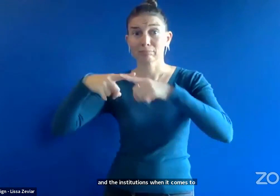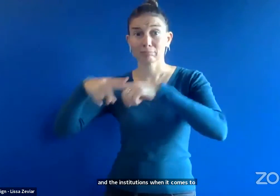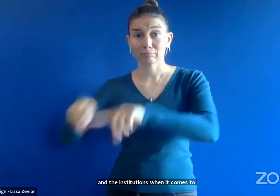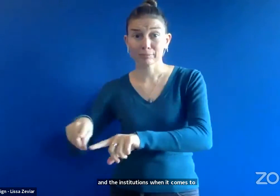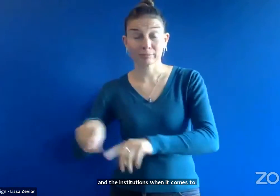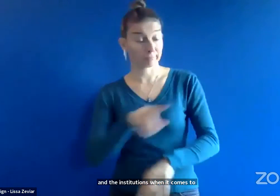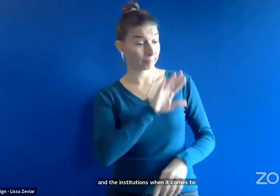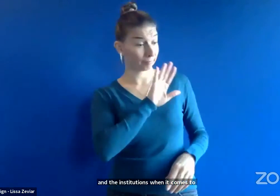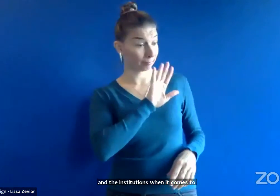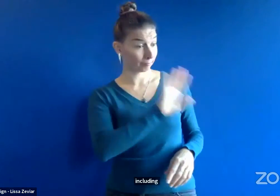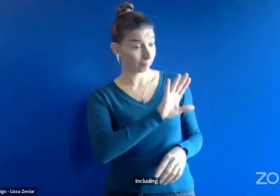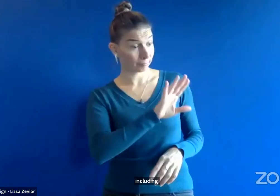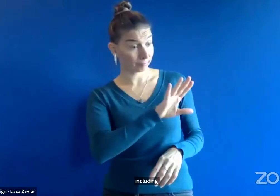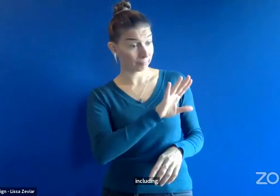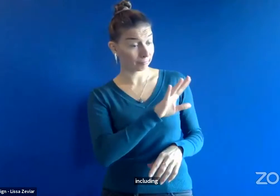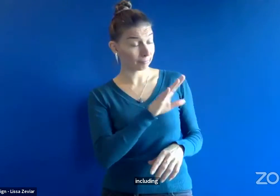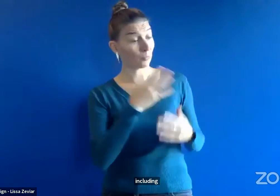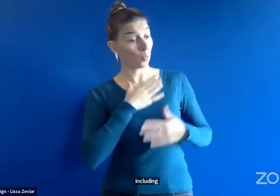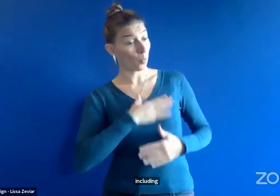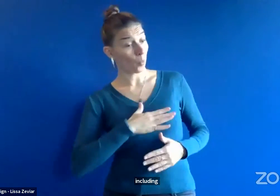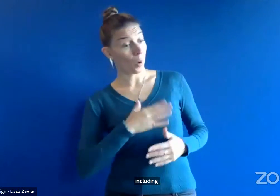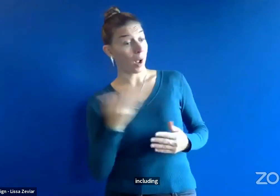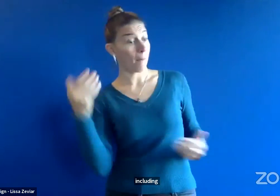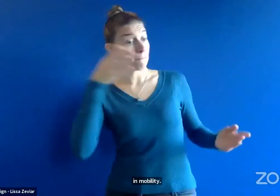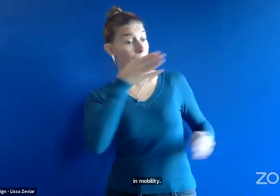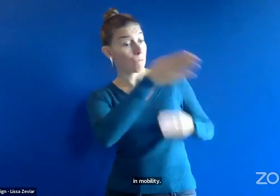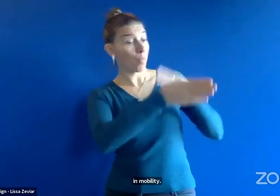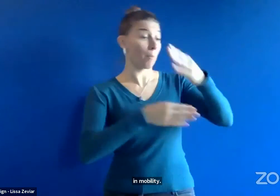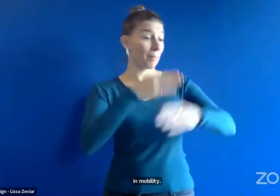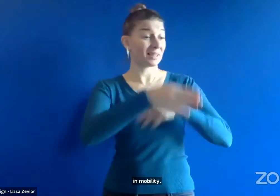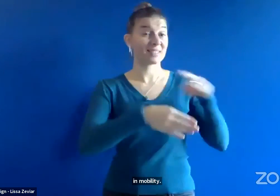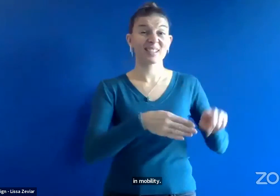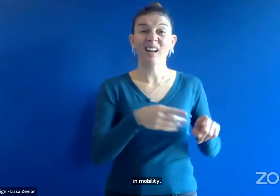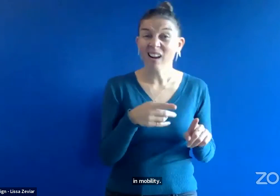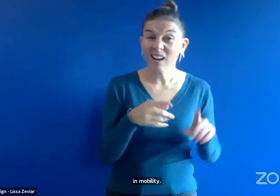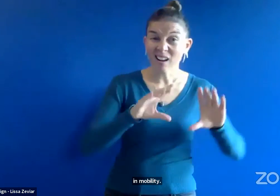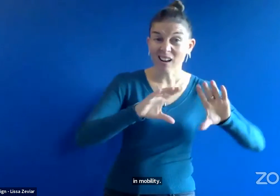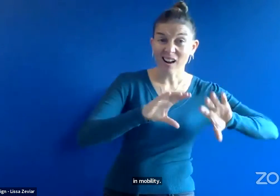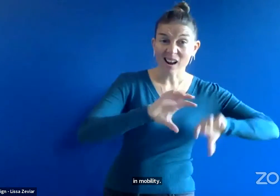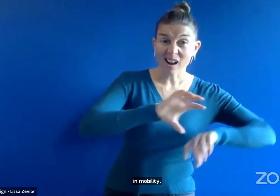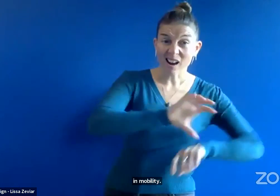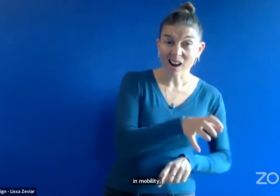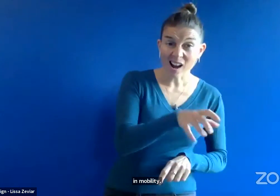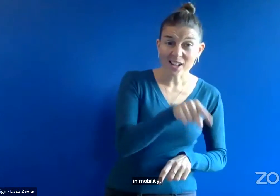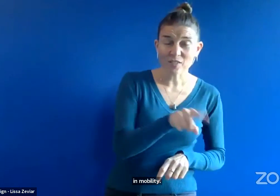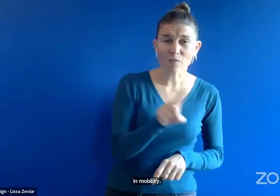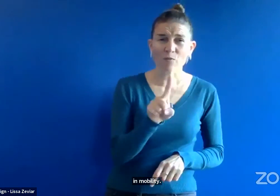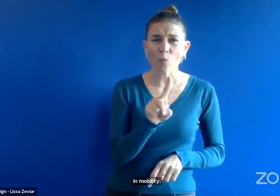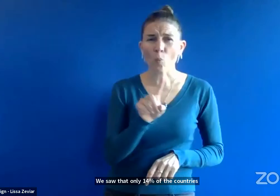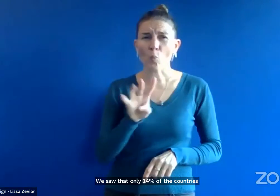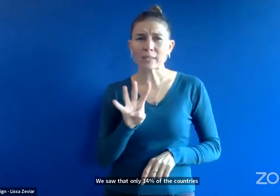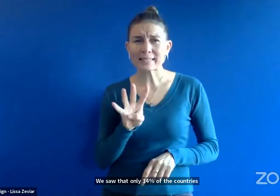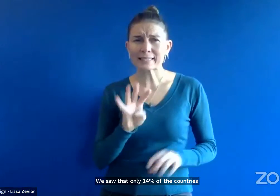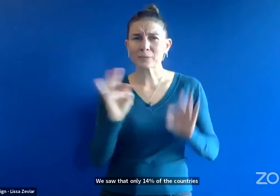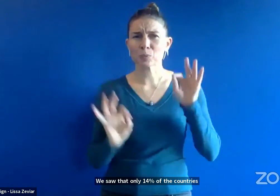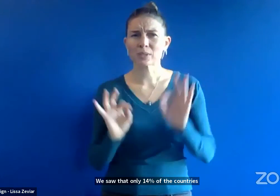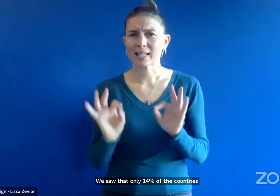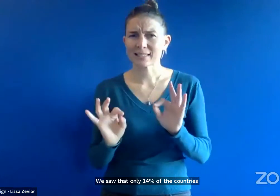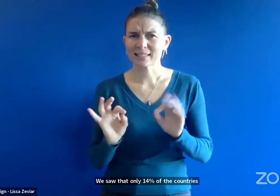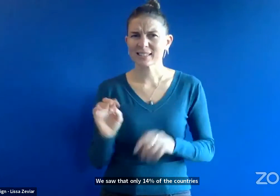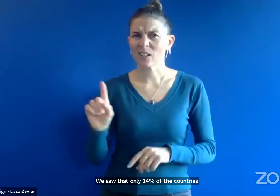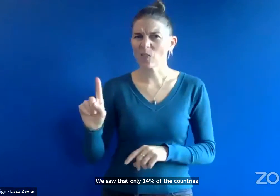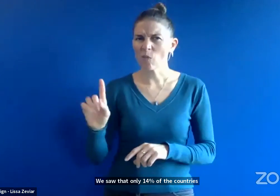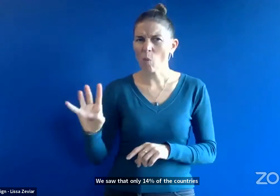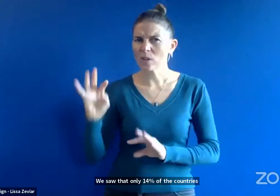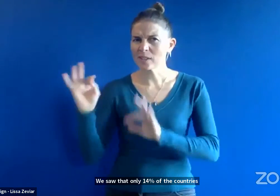in mobilities. We saw that only 14% of the countries have that inclusion in terms of mobility